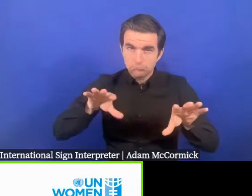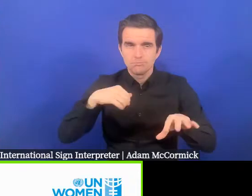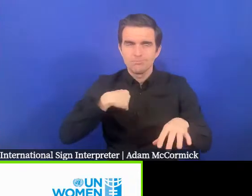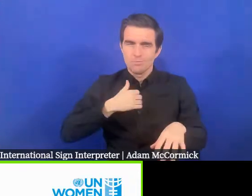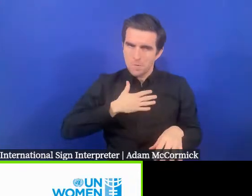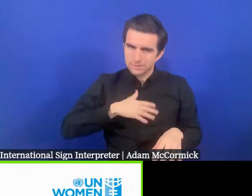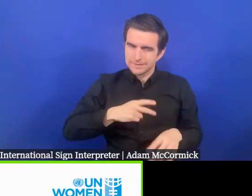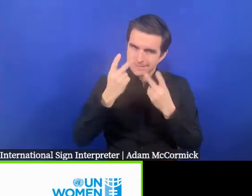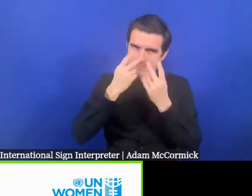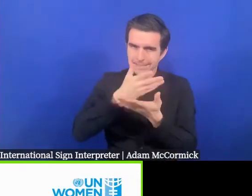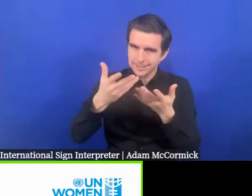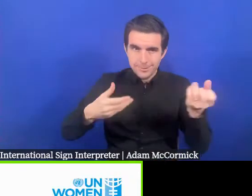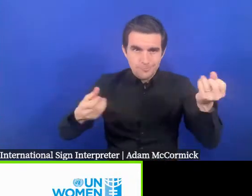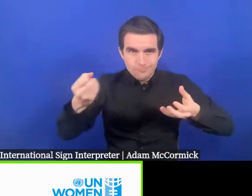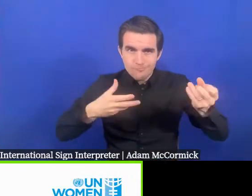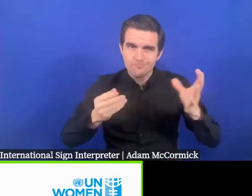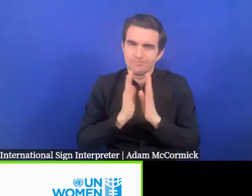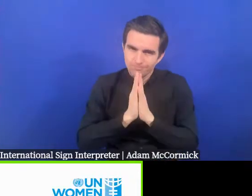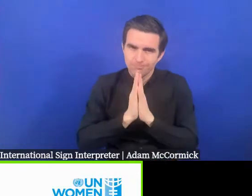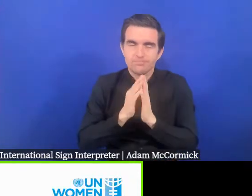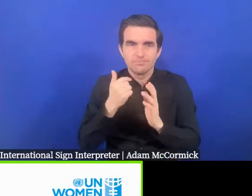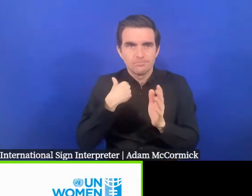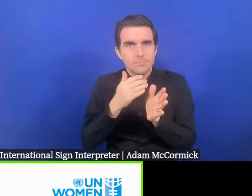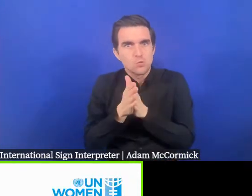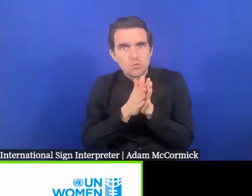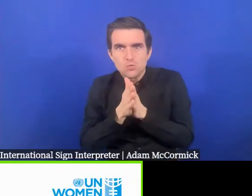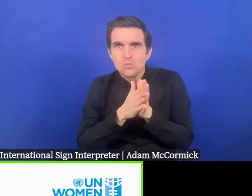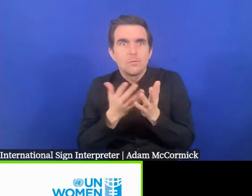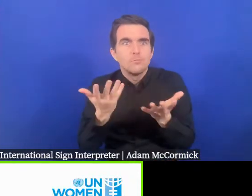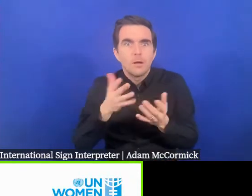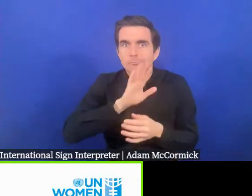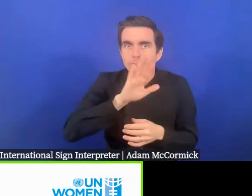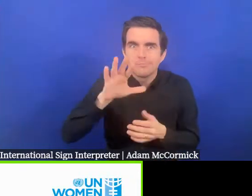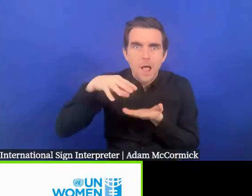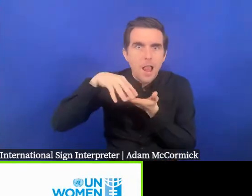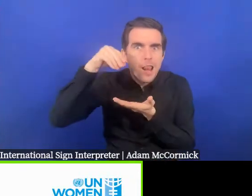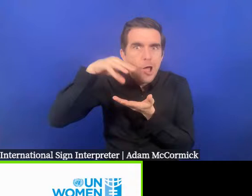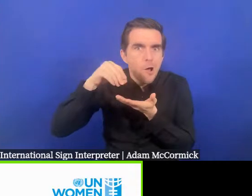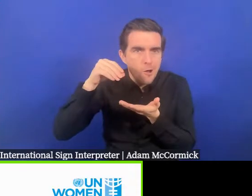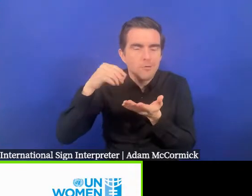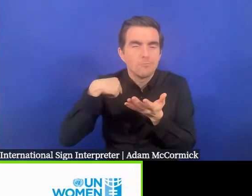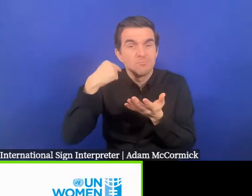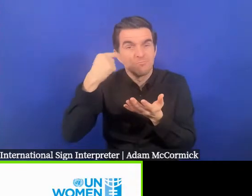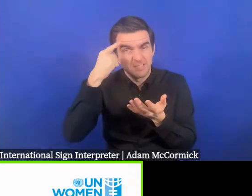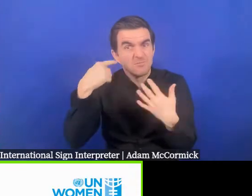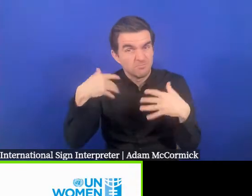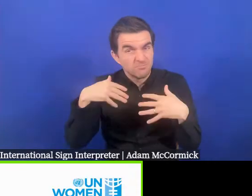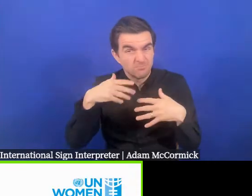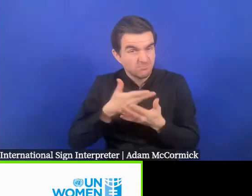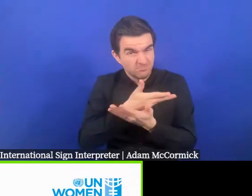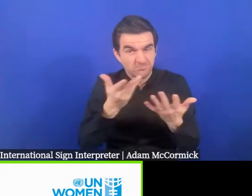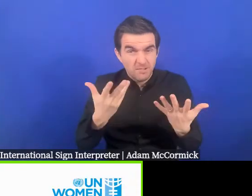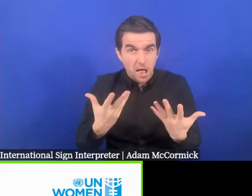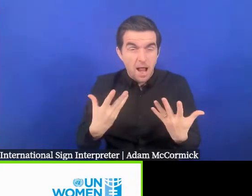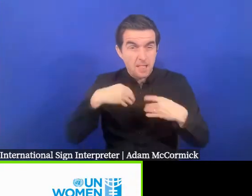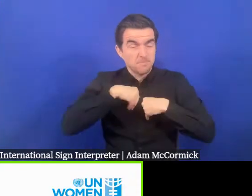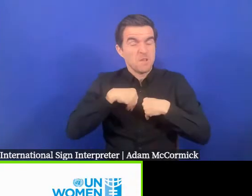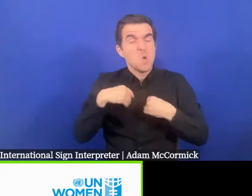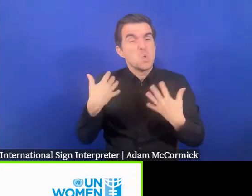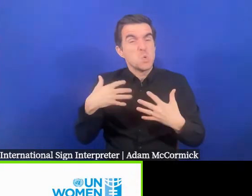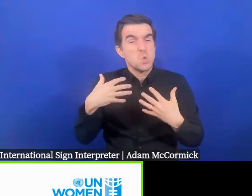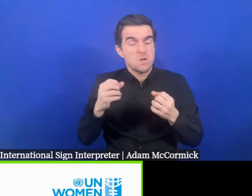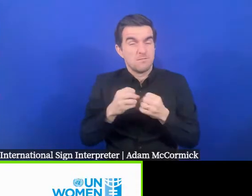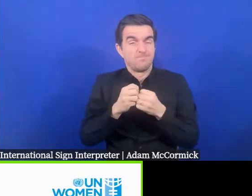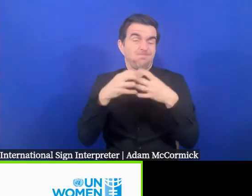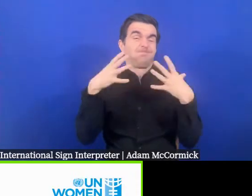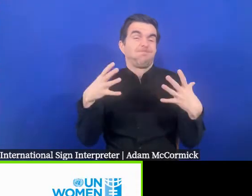some colleagues saying congratulations on your work on women in tourism in Liberia. So thank you so much for that. I think it's